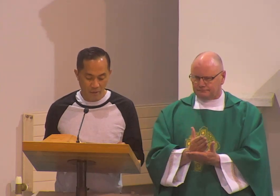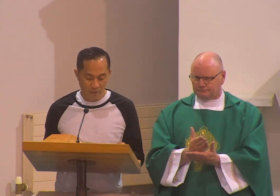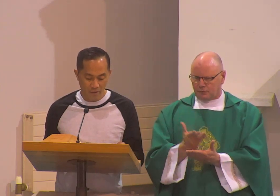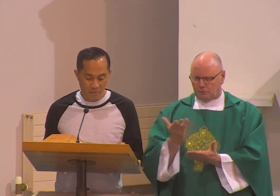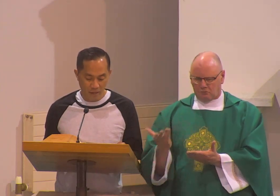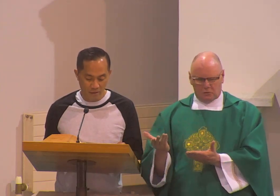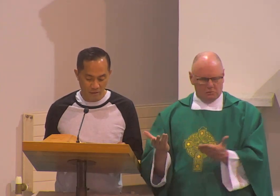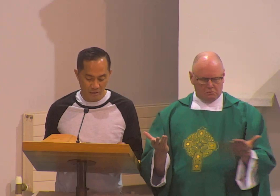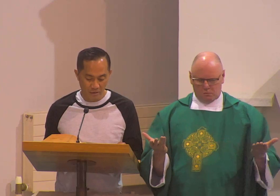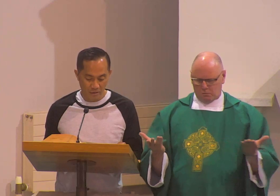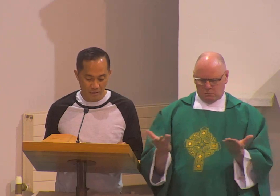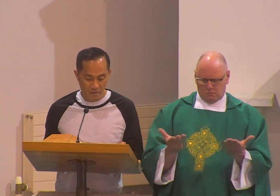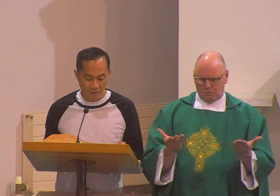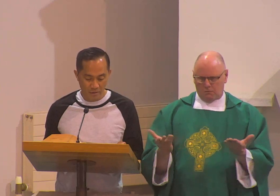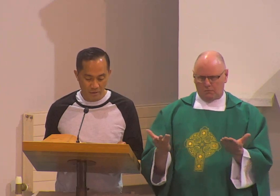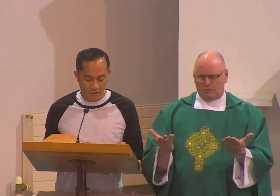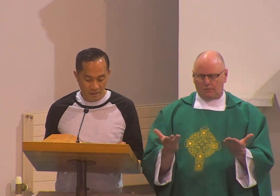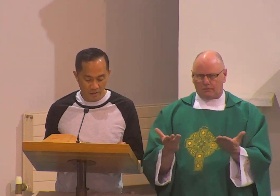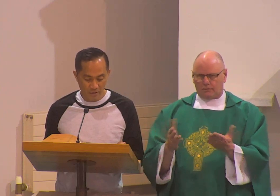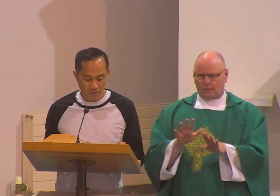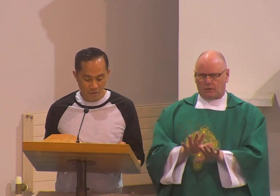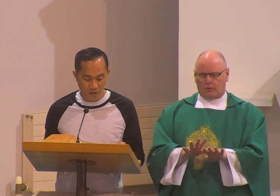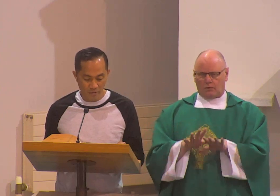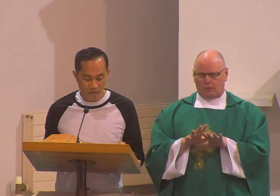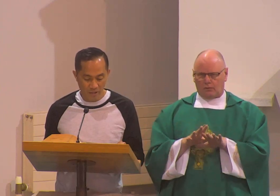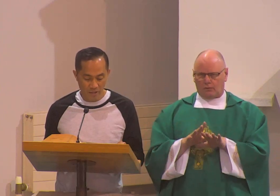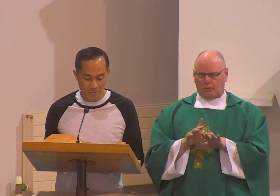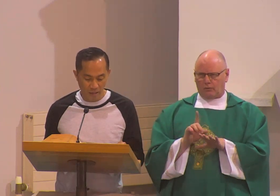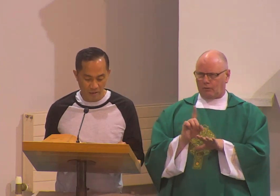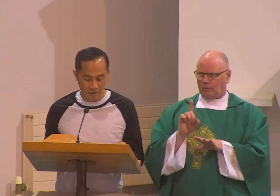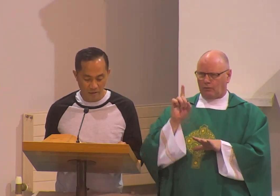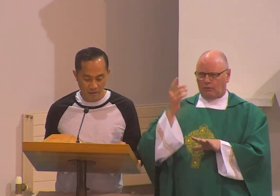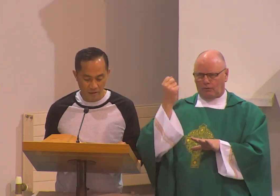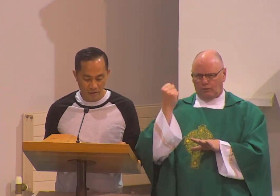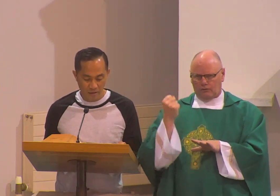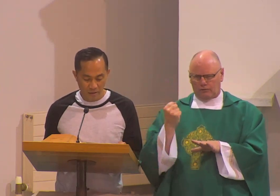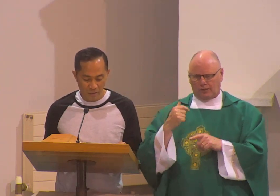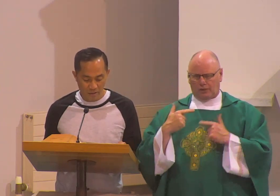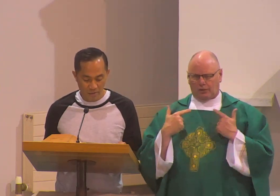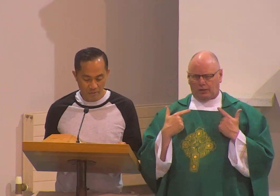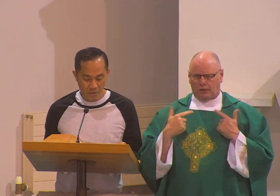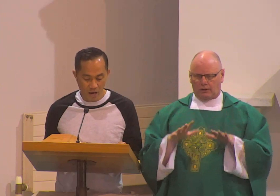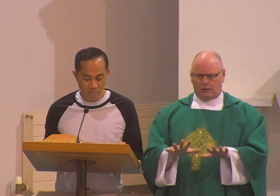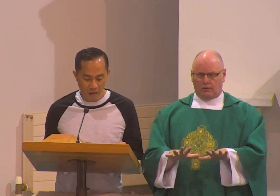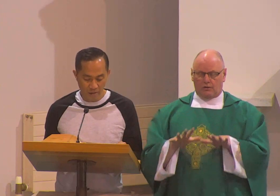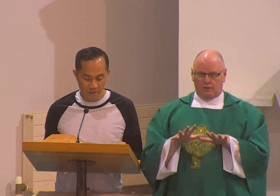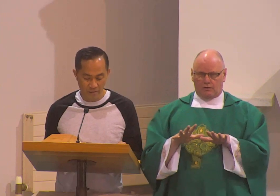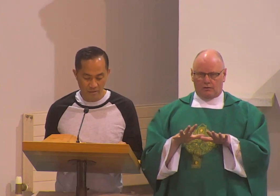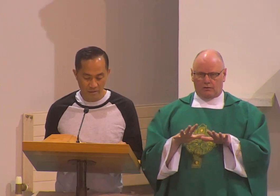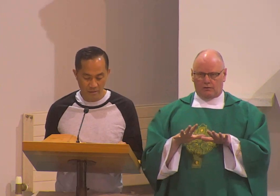this greater splendor, the thing that used to have such splendor now seems to have